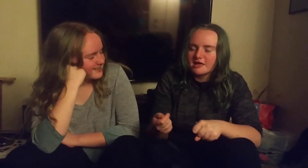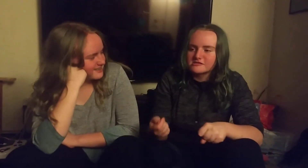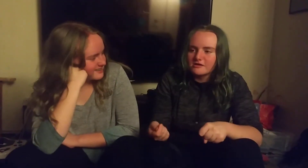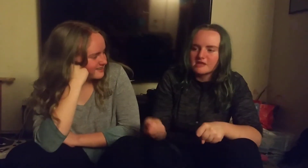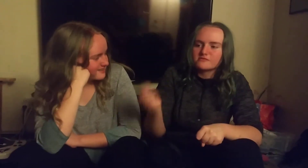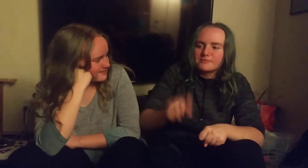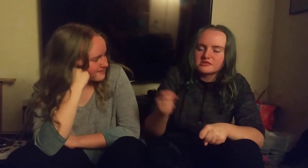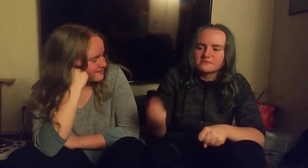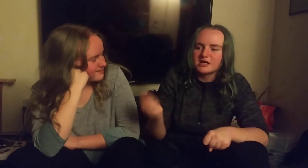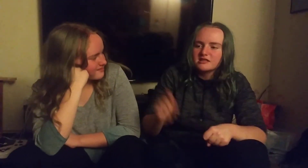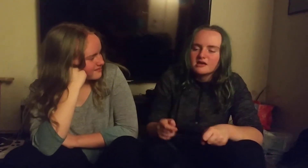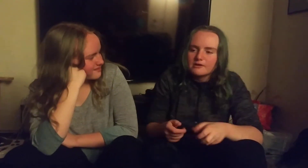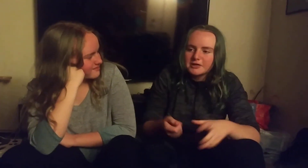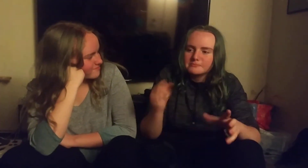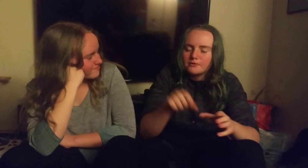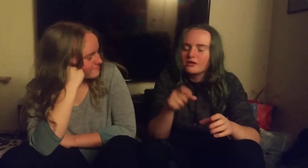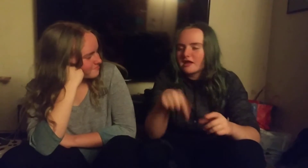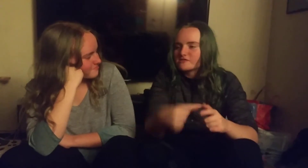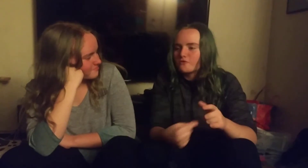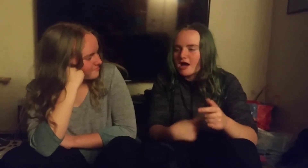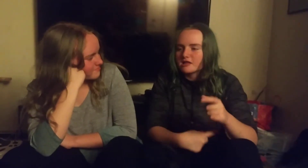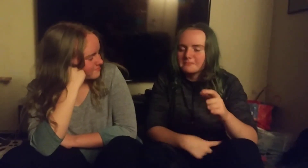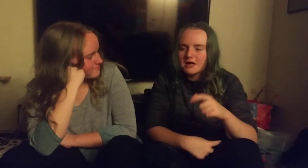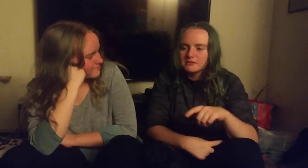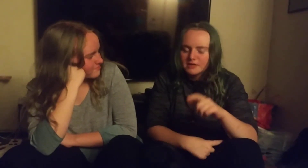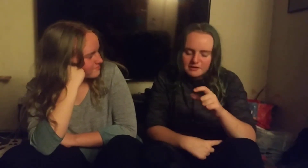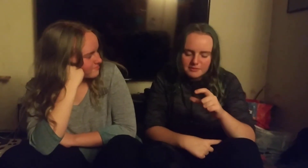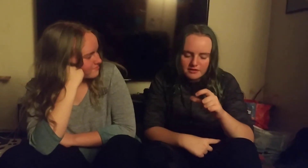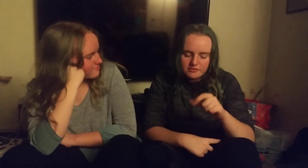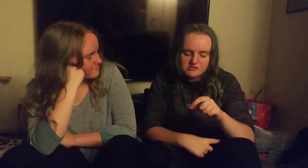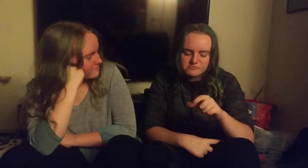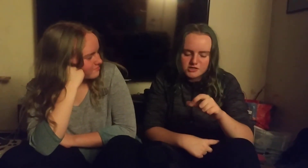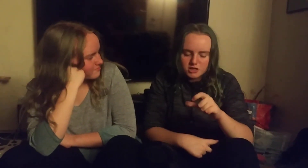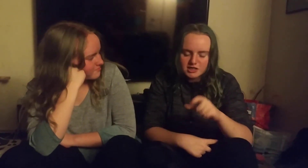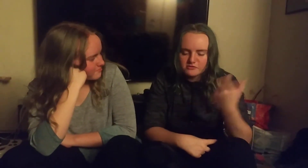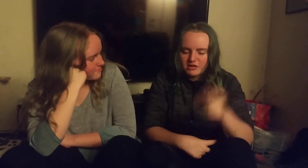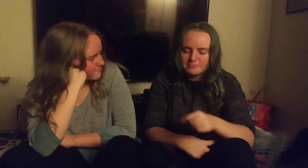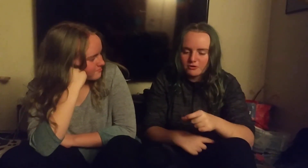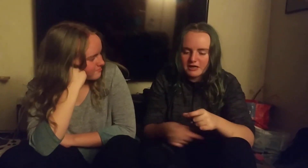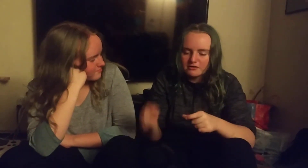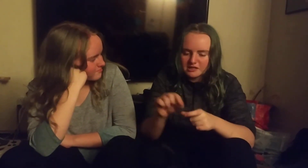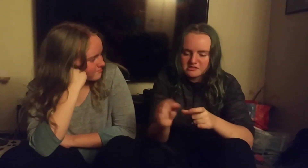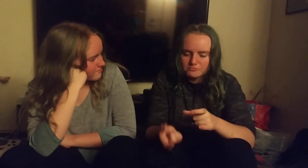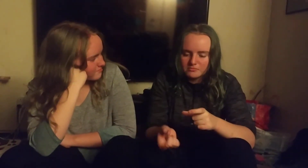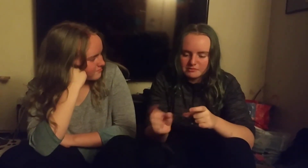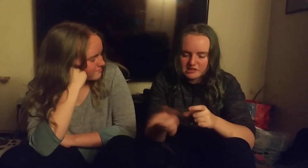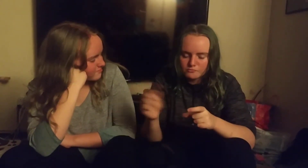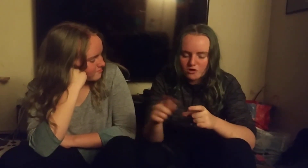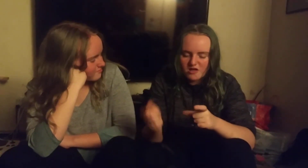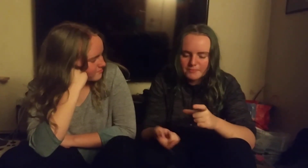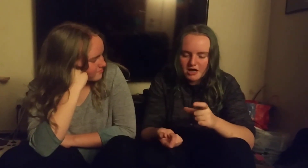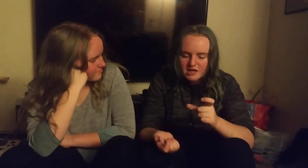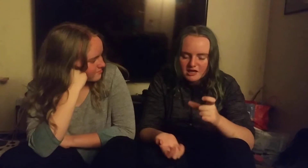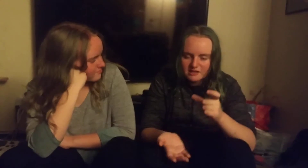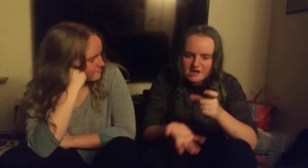soda in." So we put some in, and we get a bowl that has a crack in the bottom, but there's some dirt in it, so we had to pour it out and get some more out of the pot. And then it's coming out the